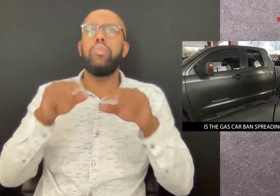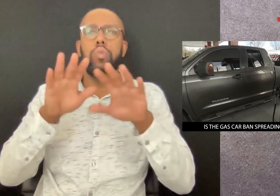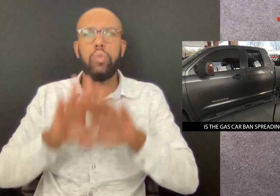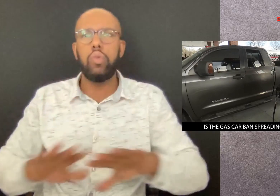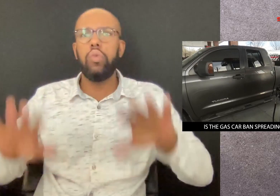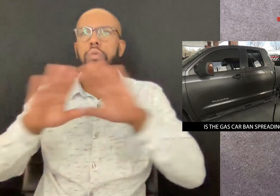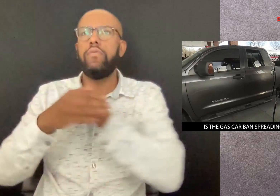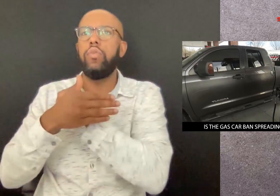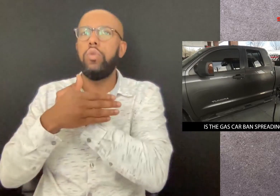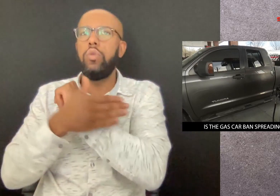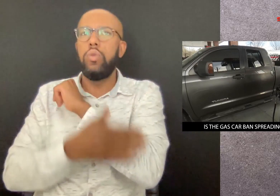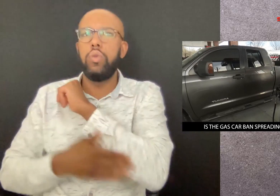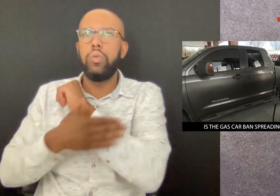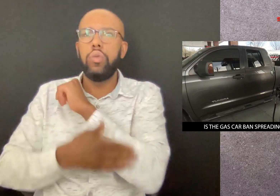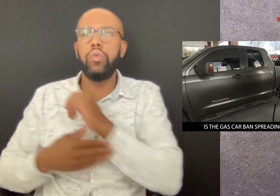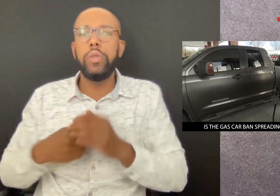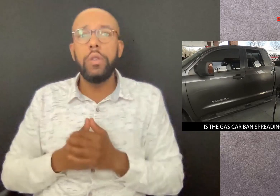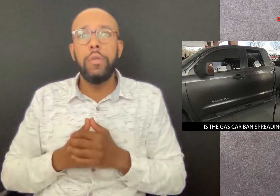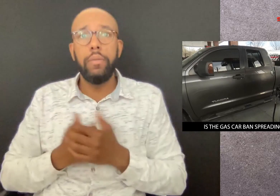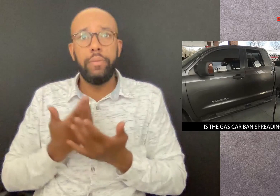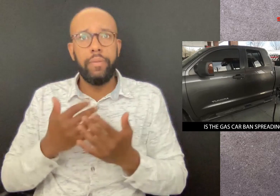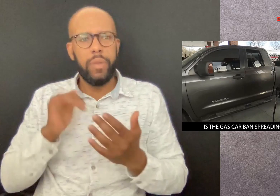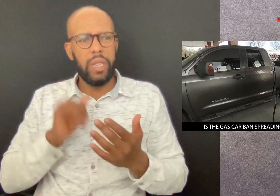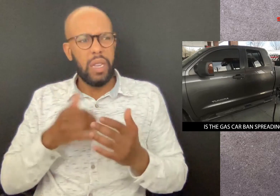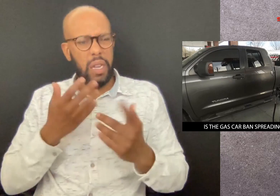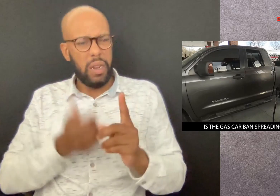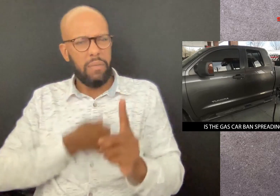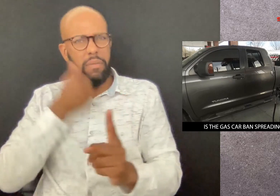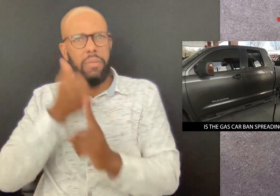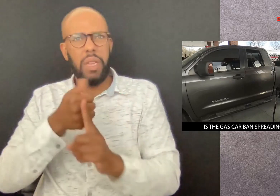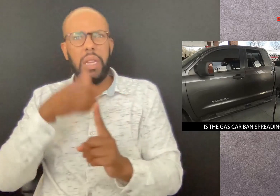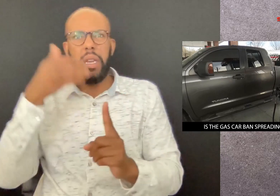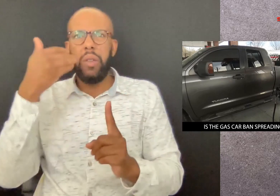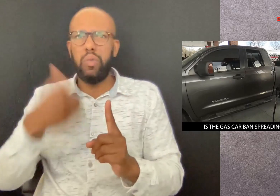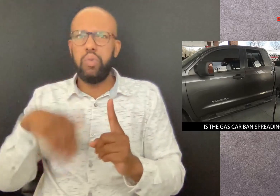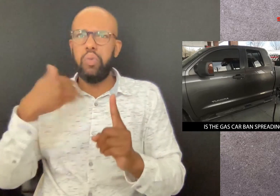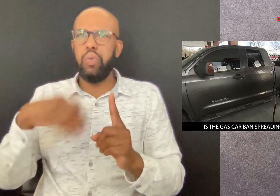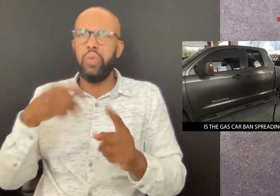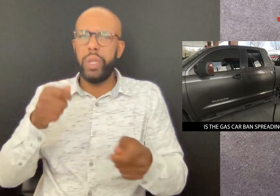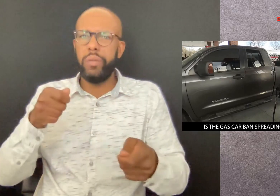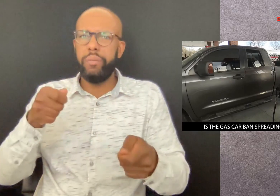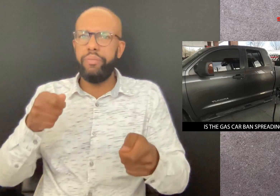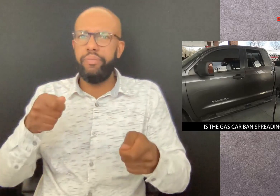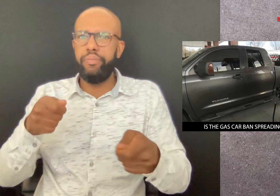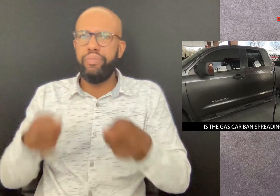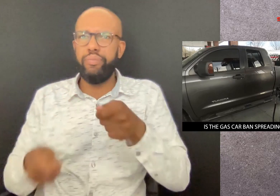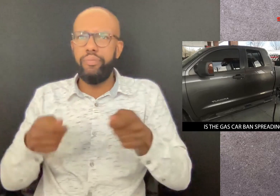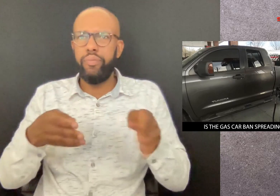country the measure could lead to a major shift across the country